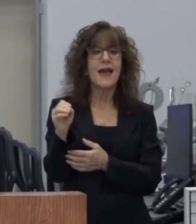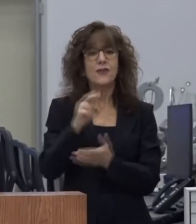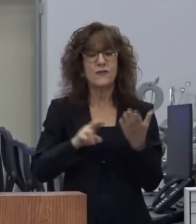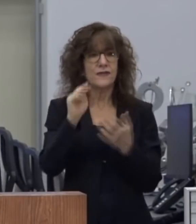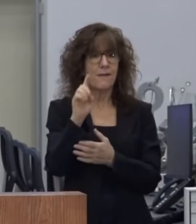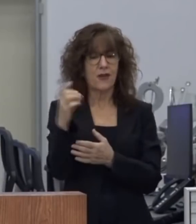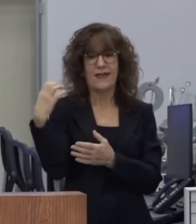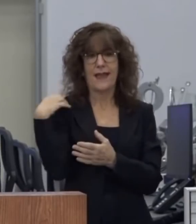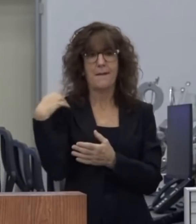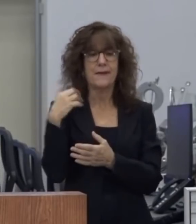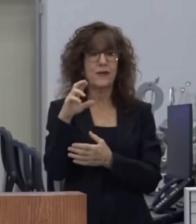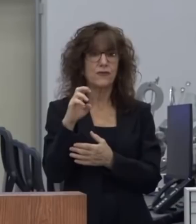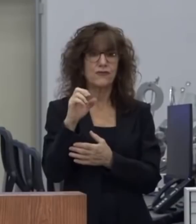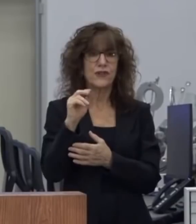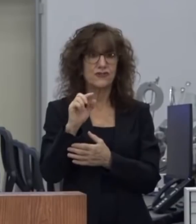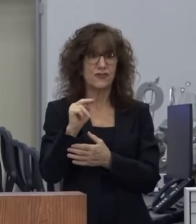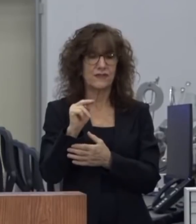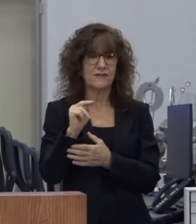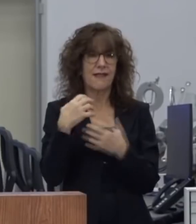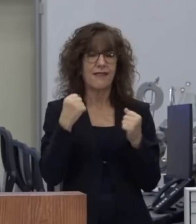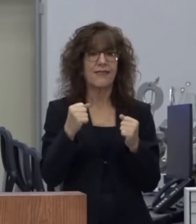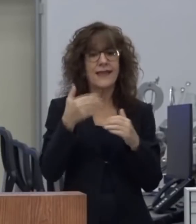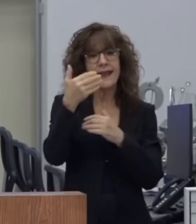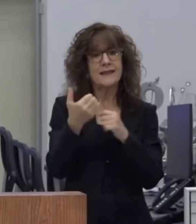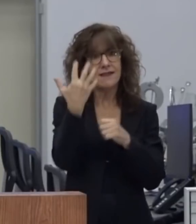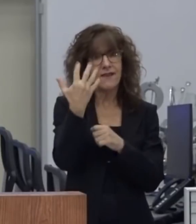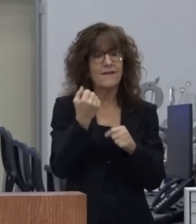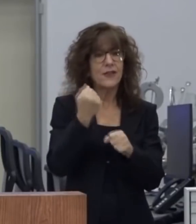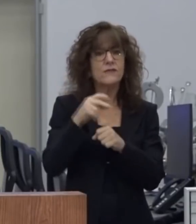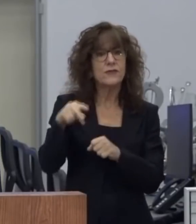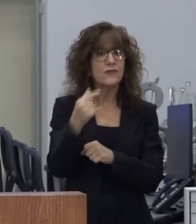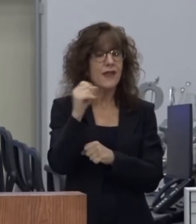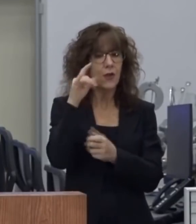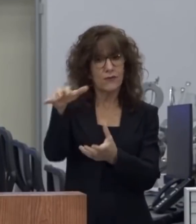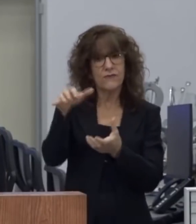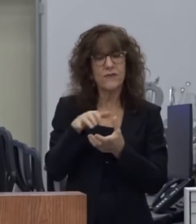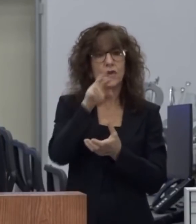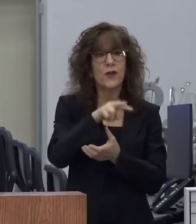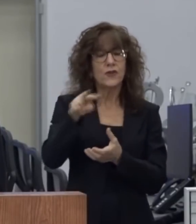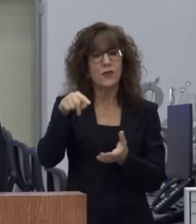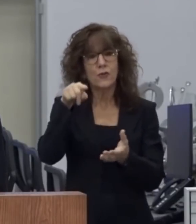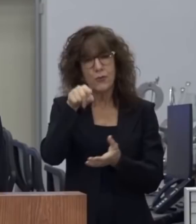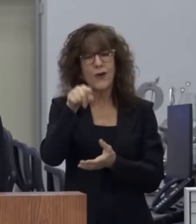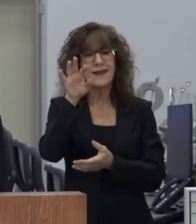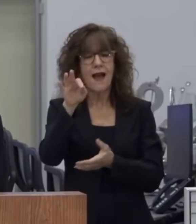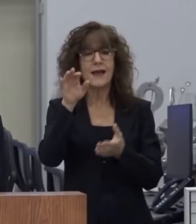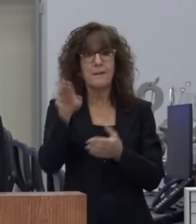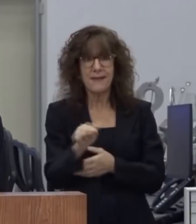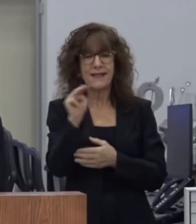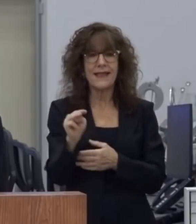Health. Now, over the course of the next 5 years, Prince George's County will receive $22.9 million